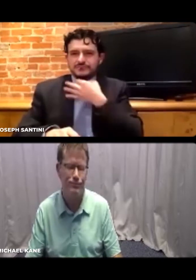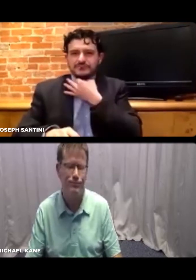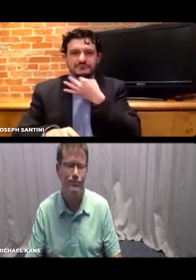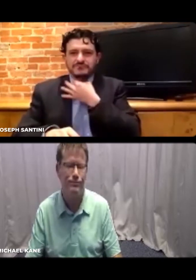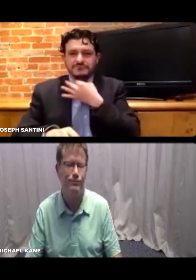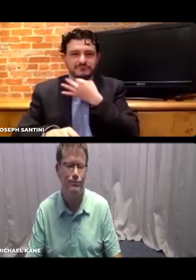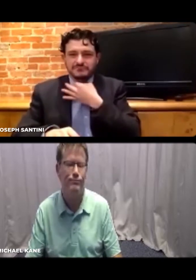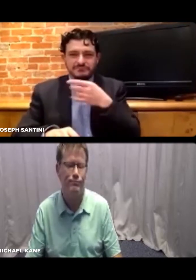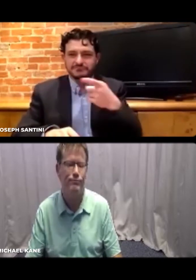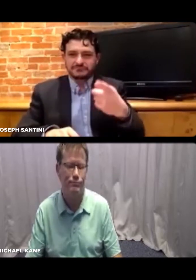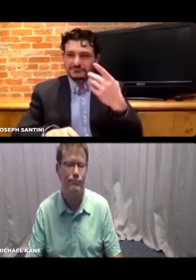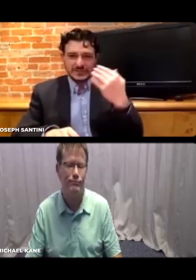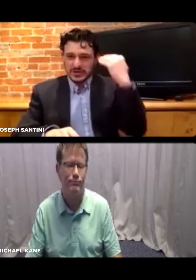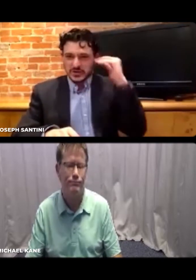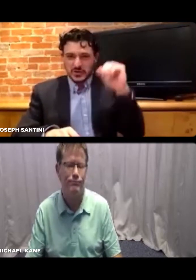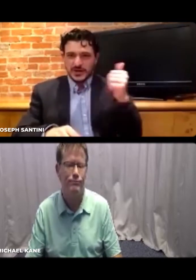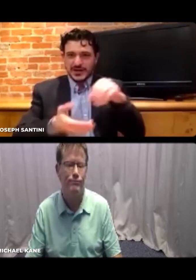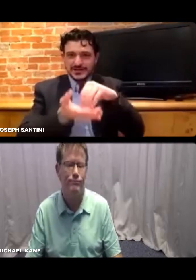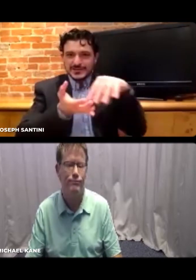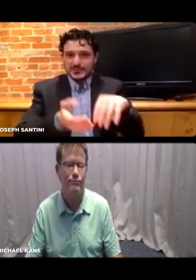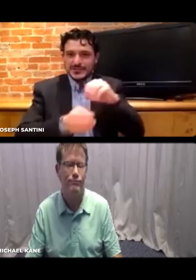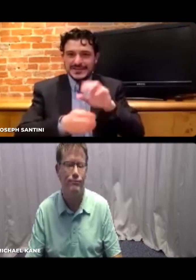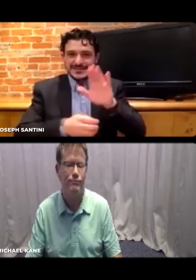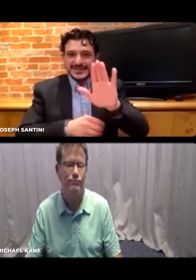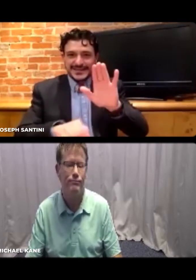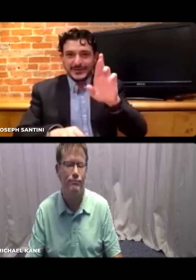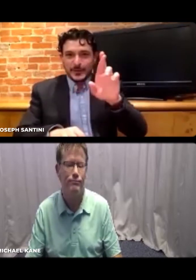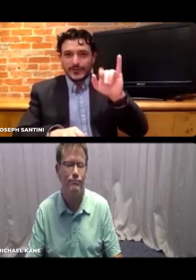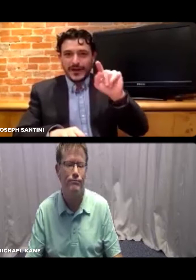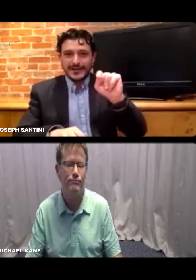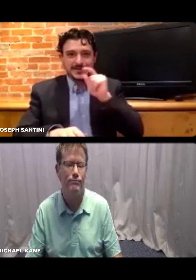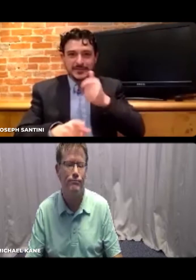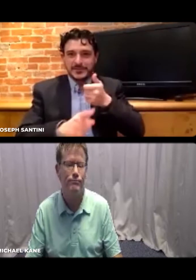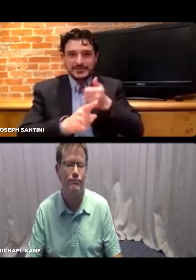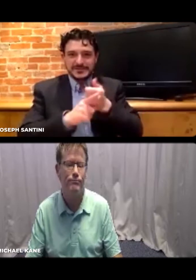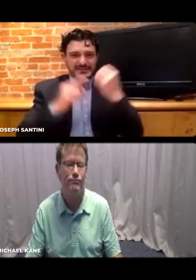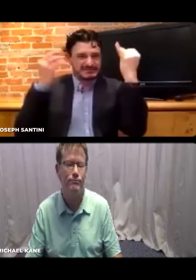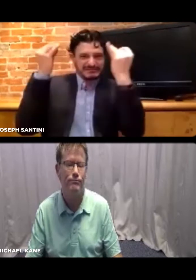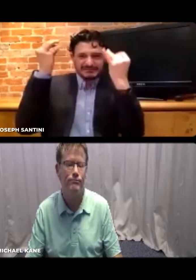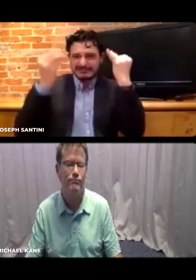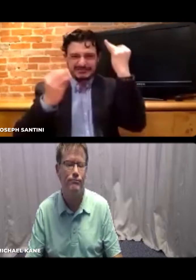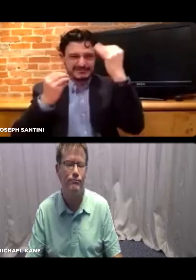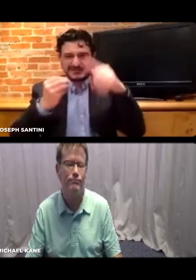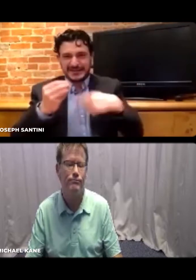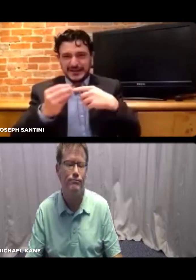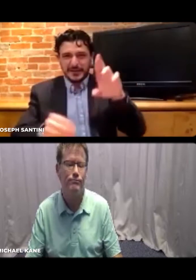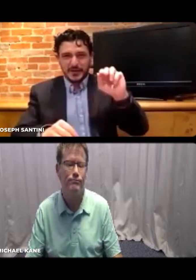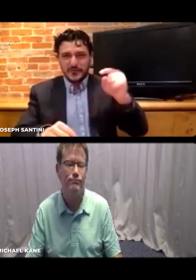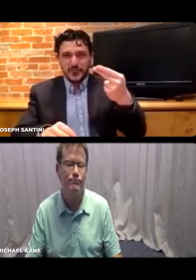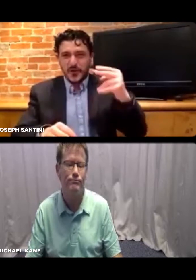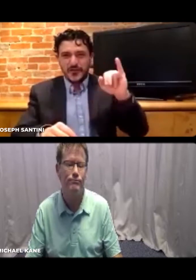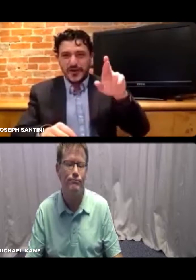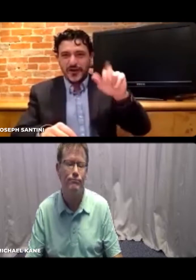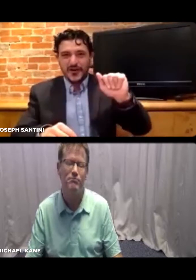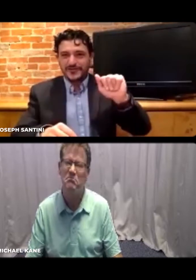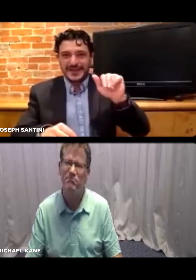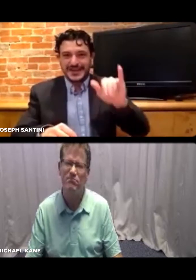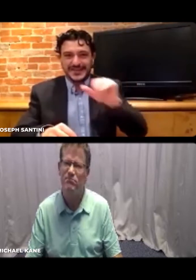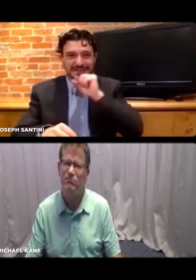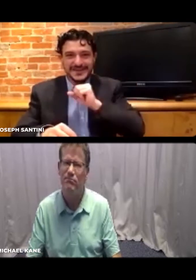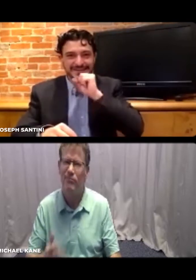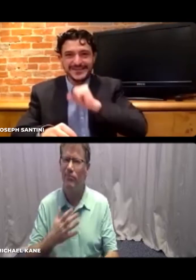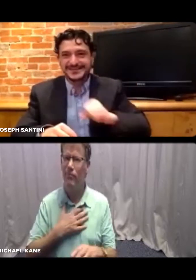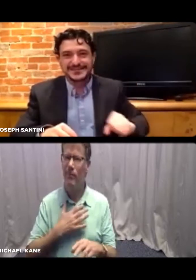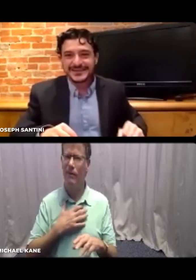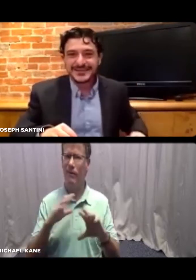curious if you know any students there at RIT that are having thoughts or plans on deciding between an